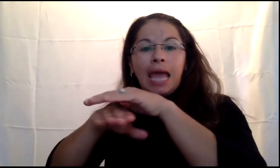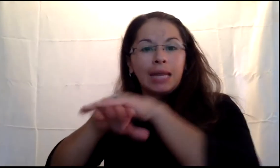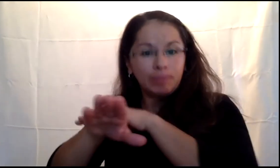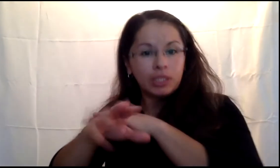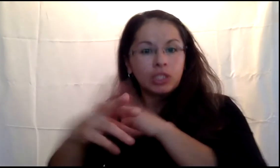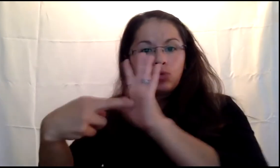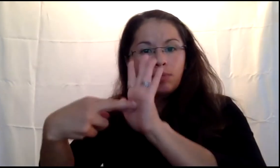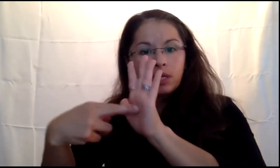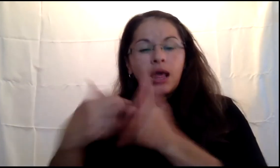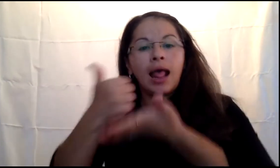that might be a resource as well.